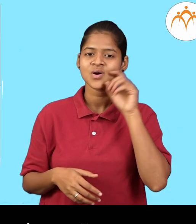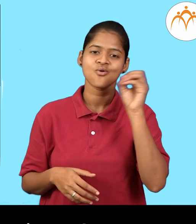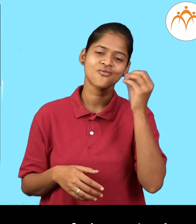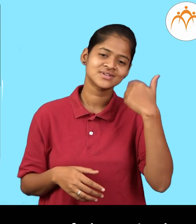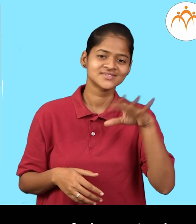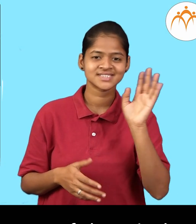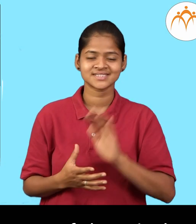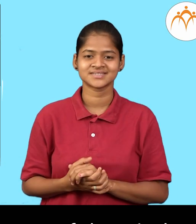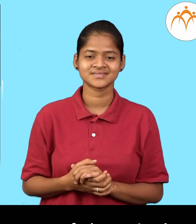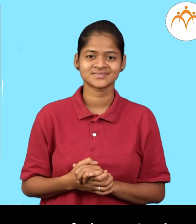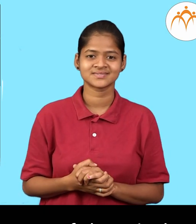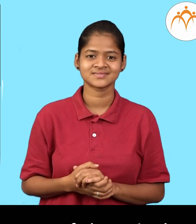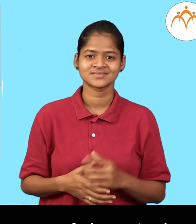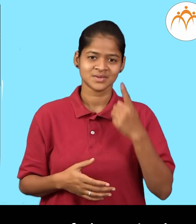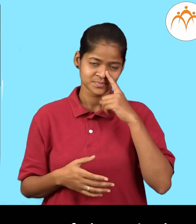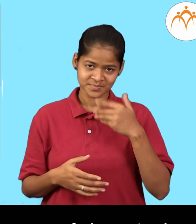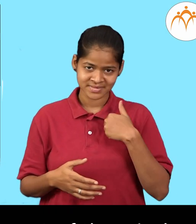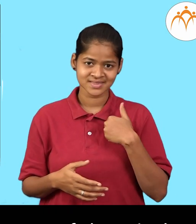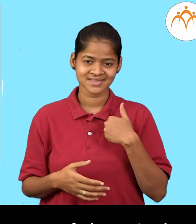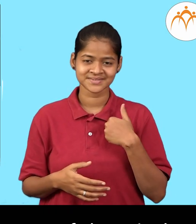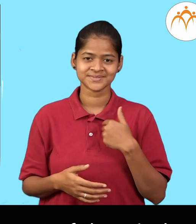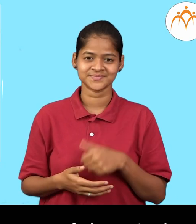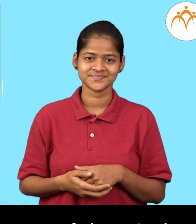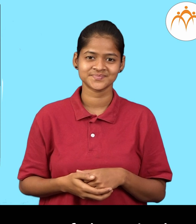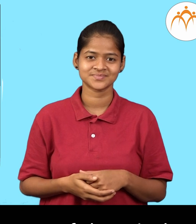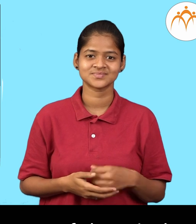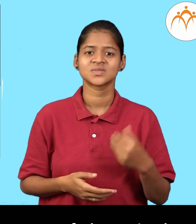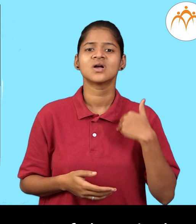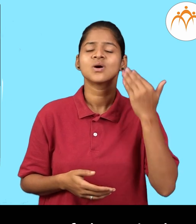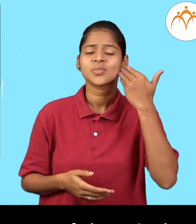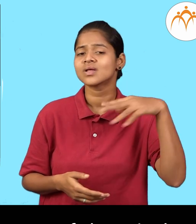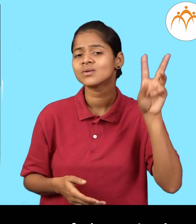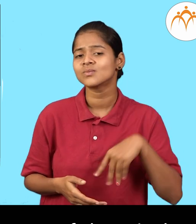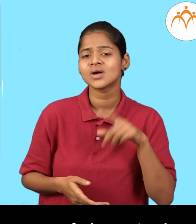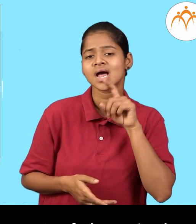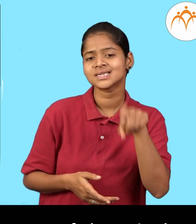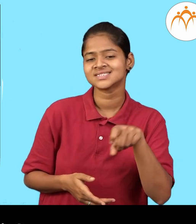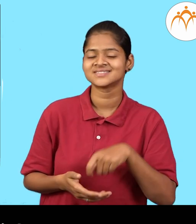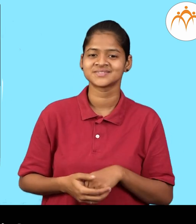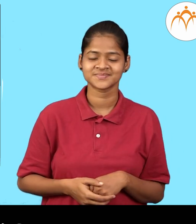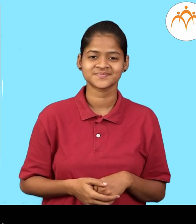At home, mother is looking out of the window. Who is it?